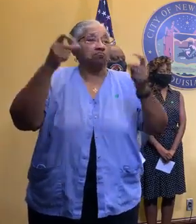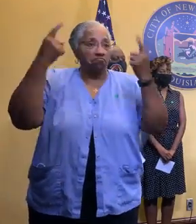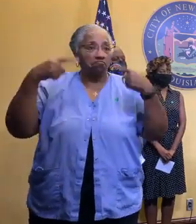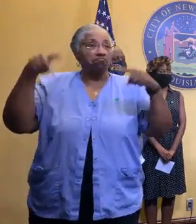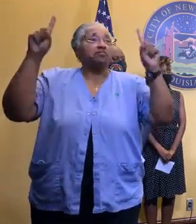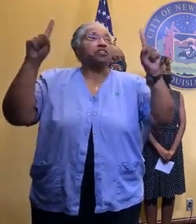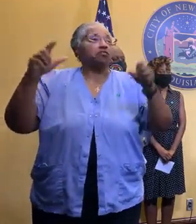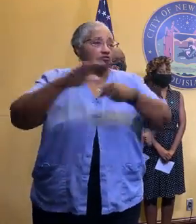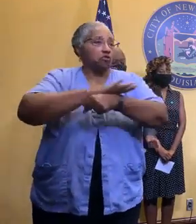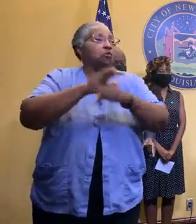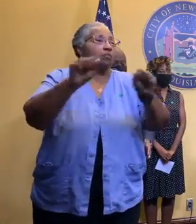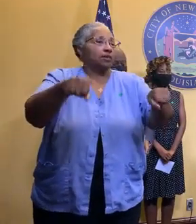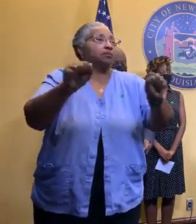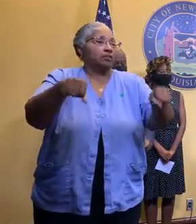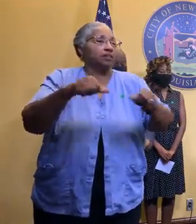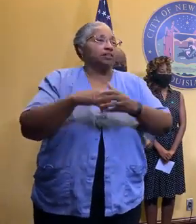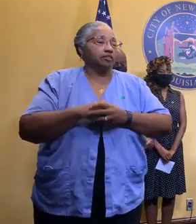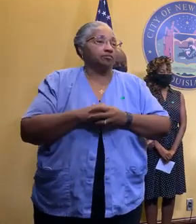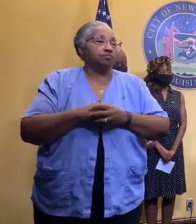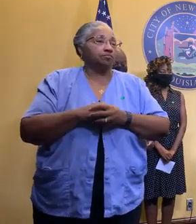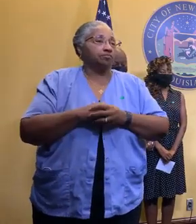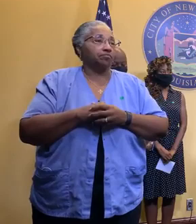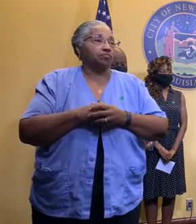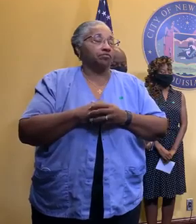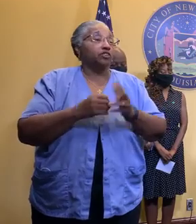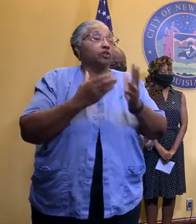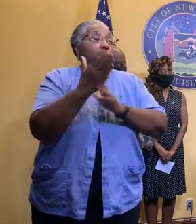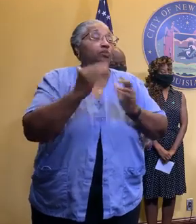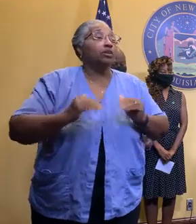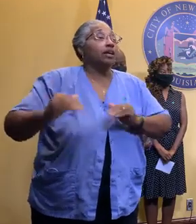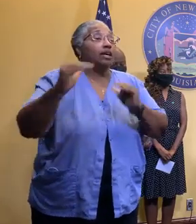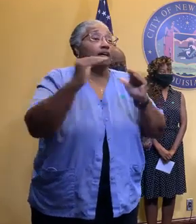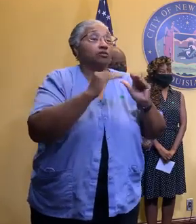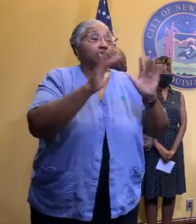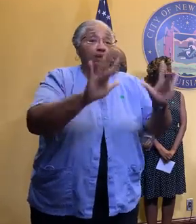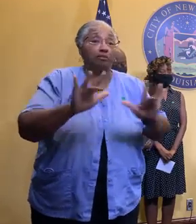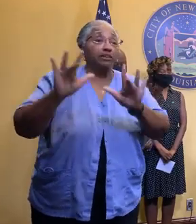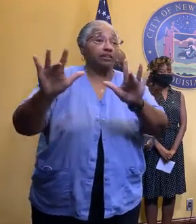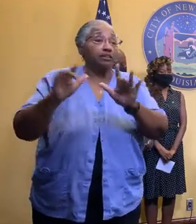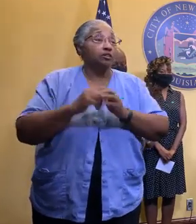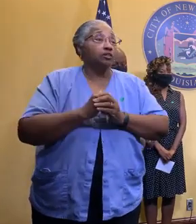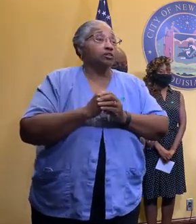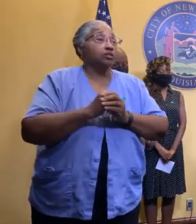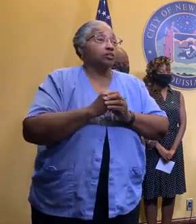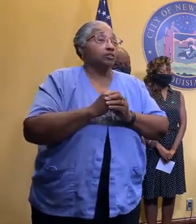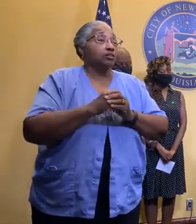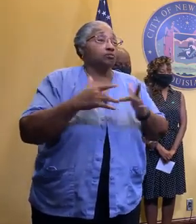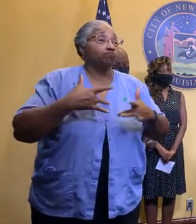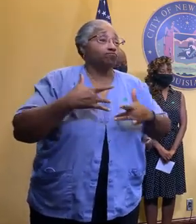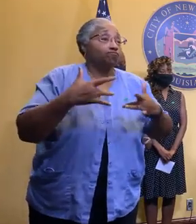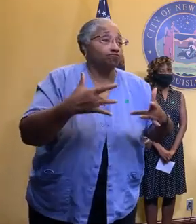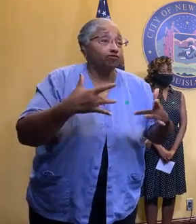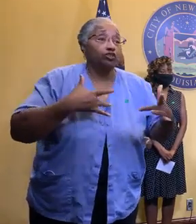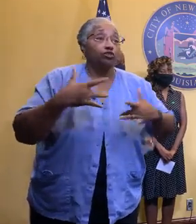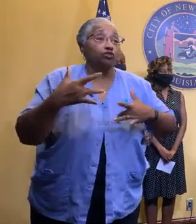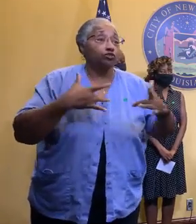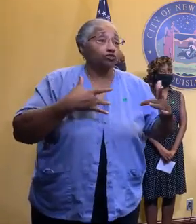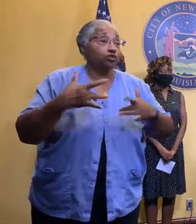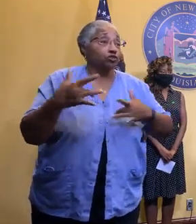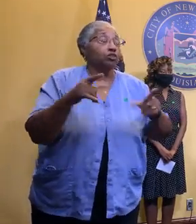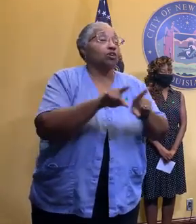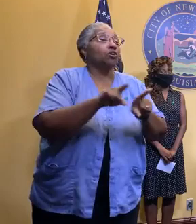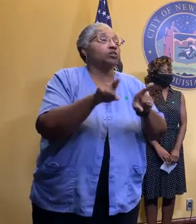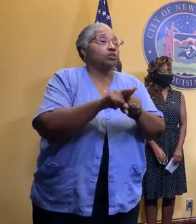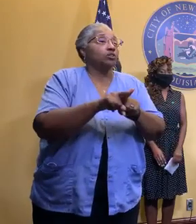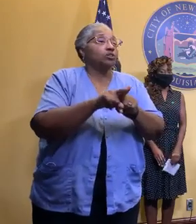in society. And through equity and empathy, again, they are key as it relates to